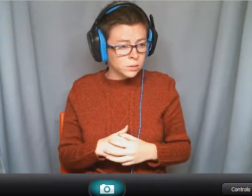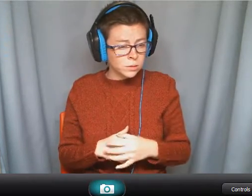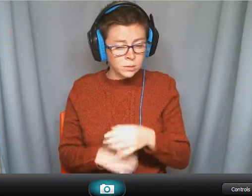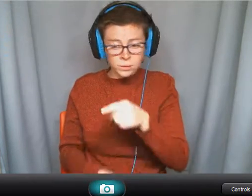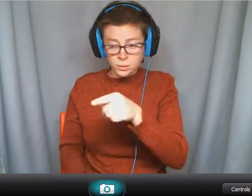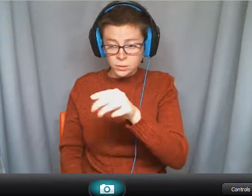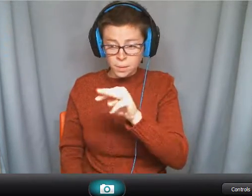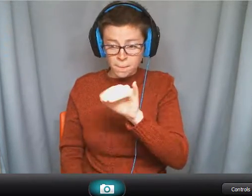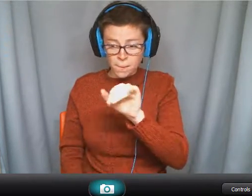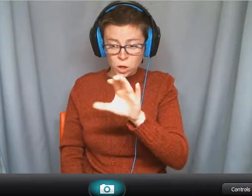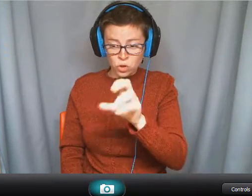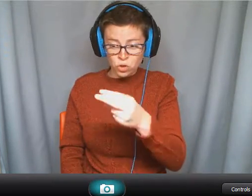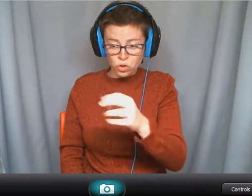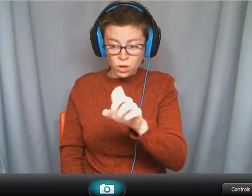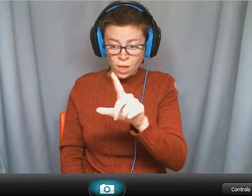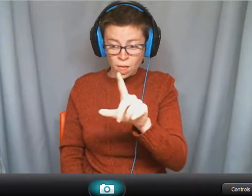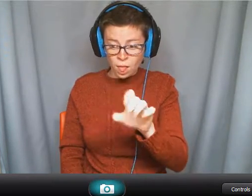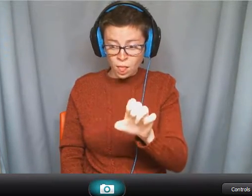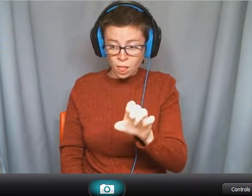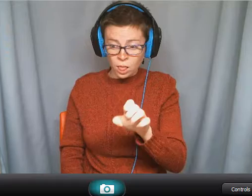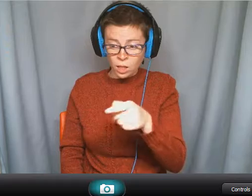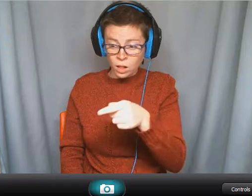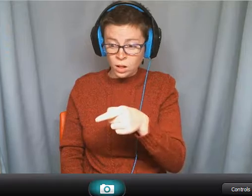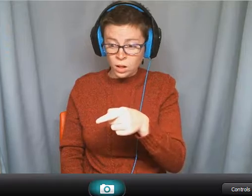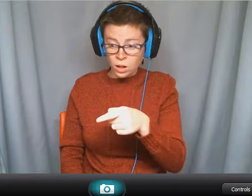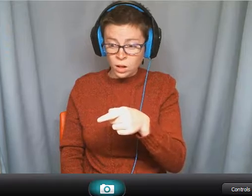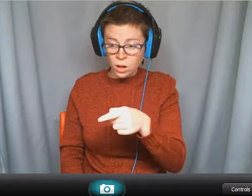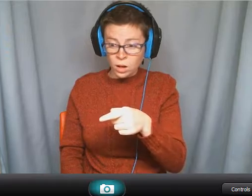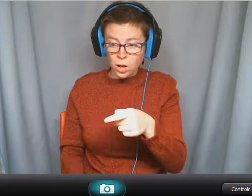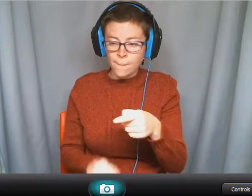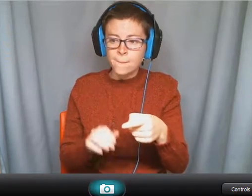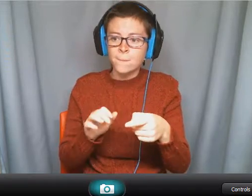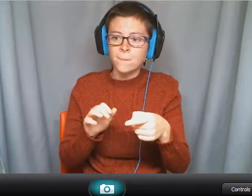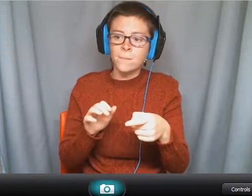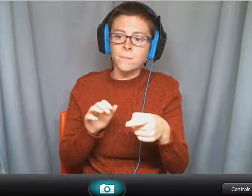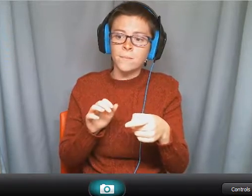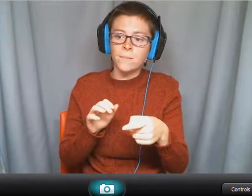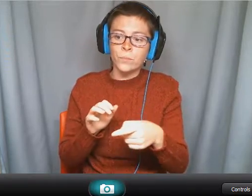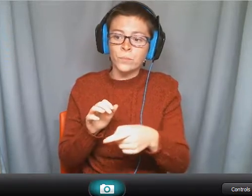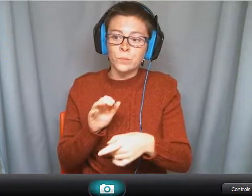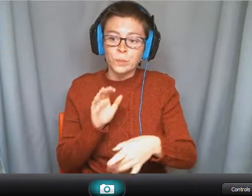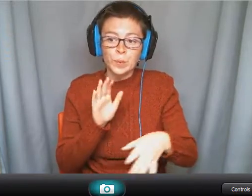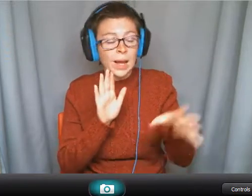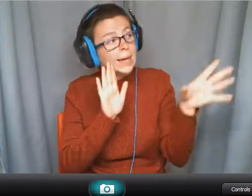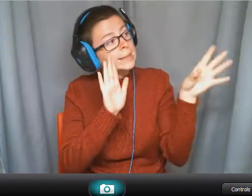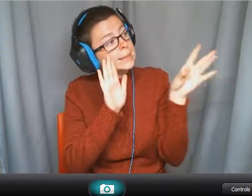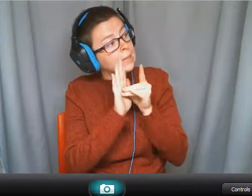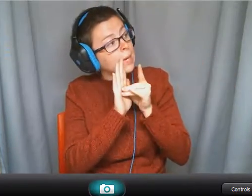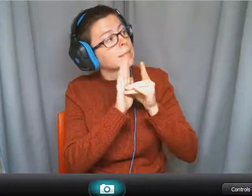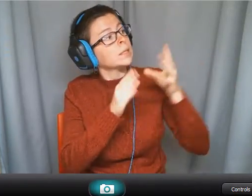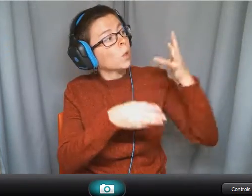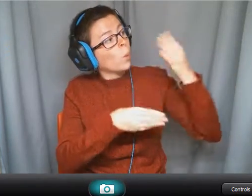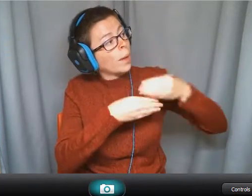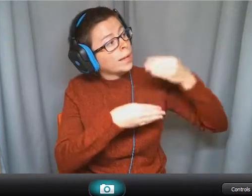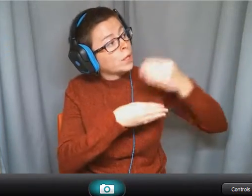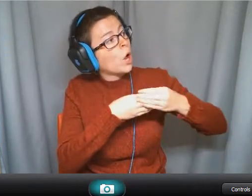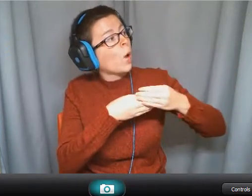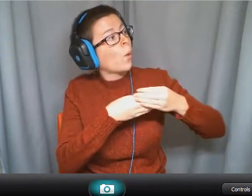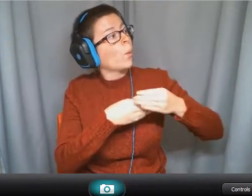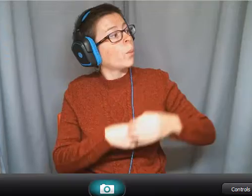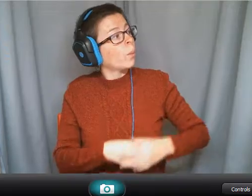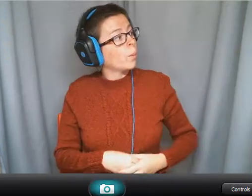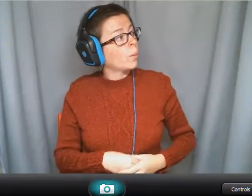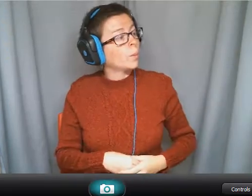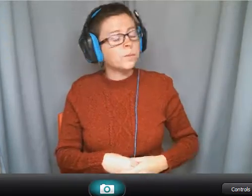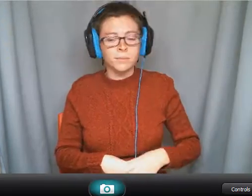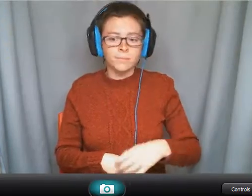Michelle? It's like it sticks to your window. The white thing that goes onto your window. Yep,